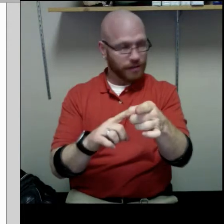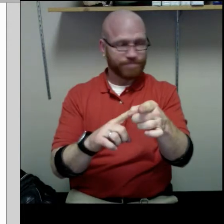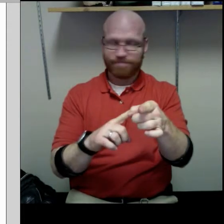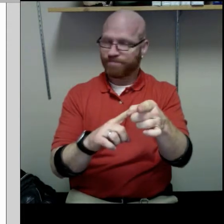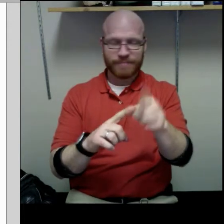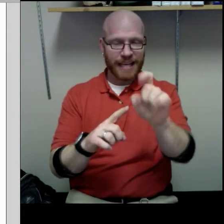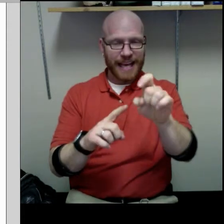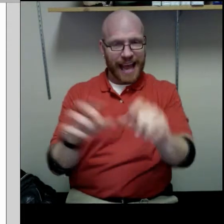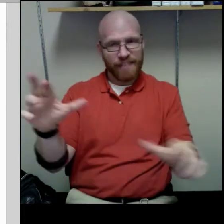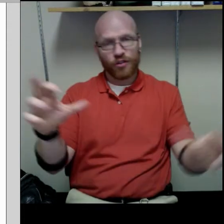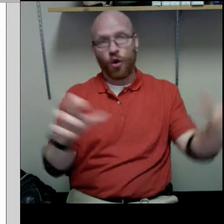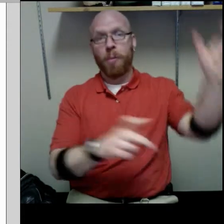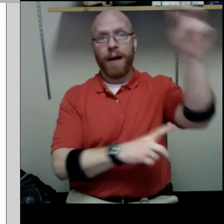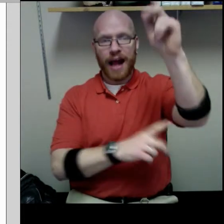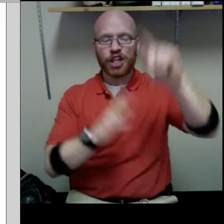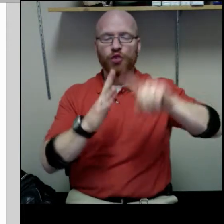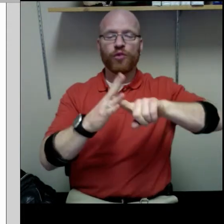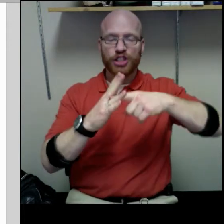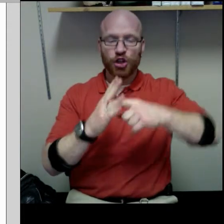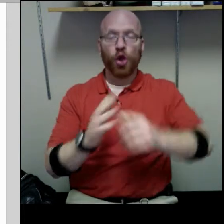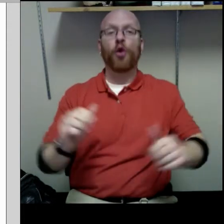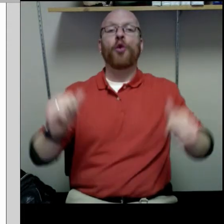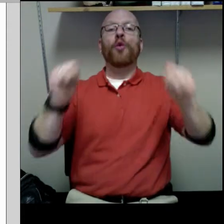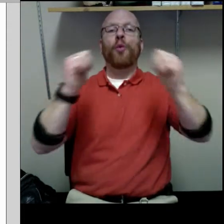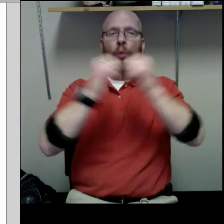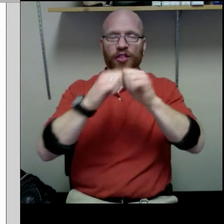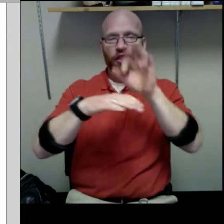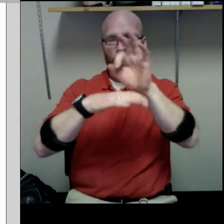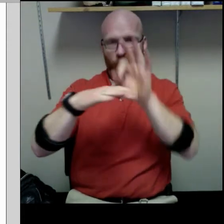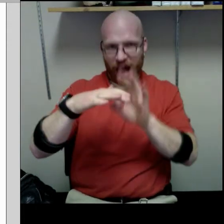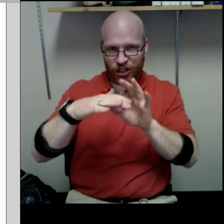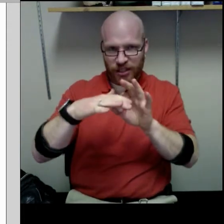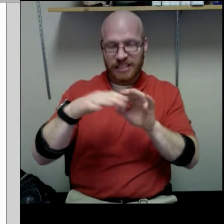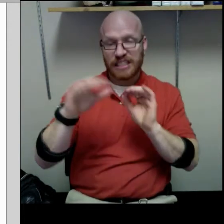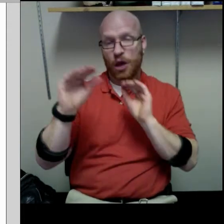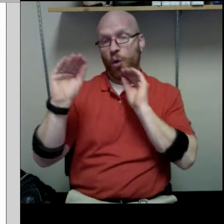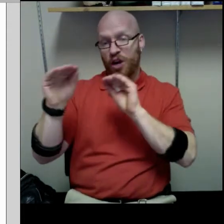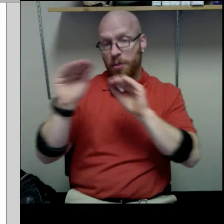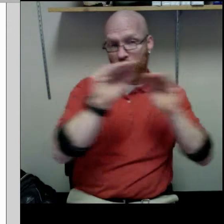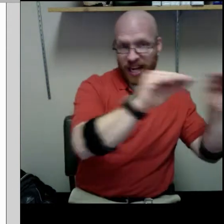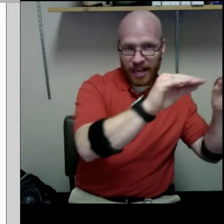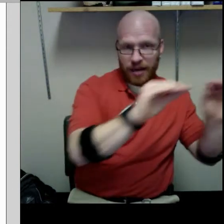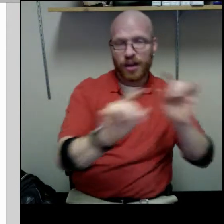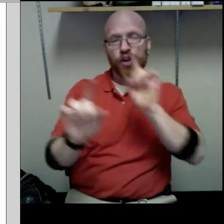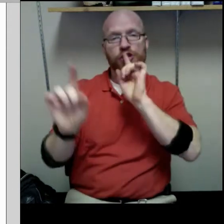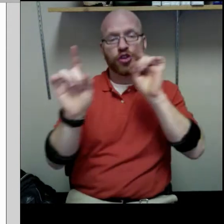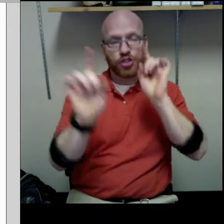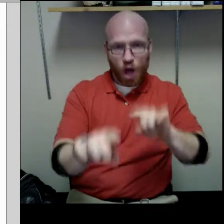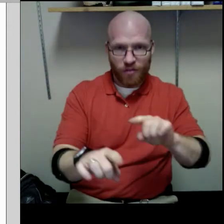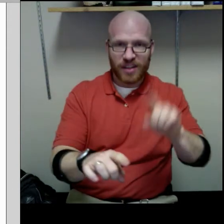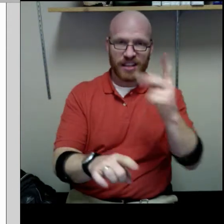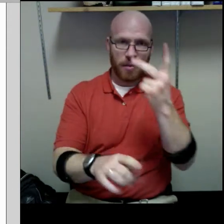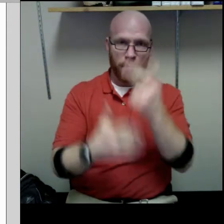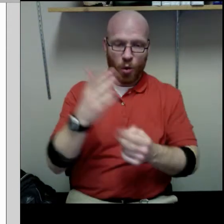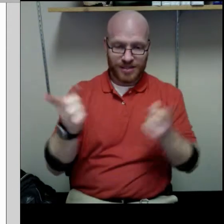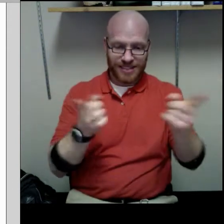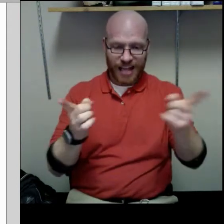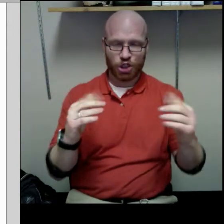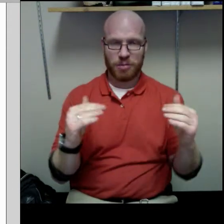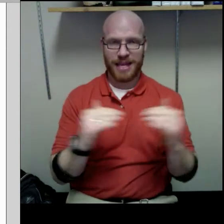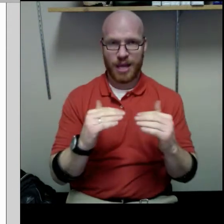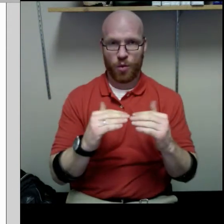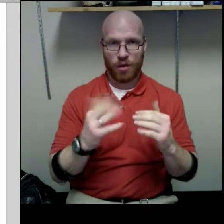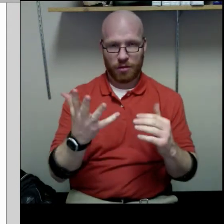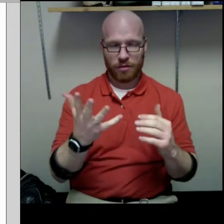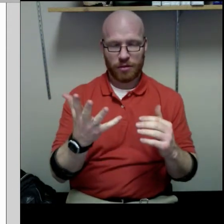equation. equation. You have to go back to the original with the fractions. When you put it in, you solve it and then both